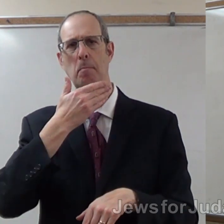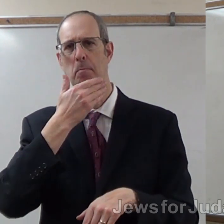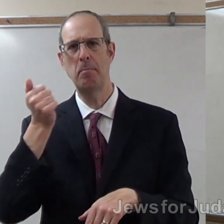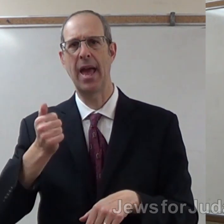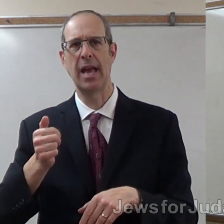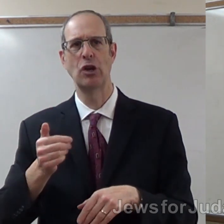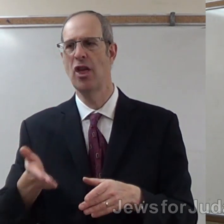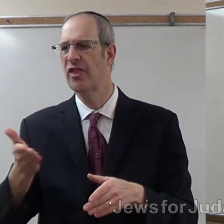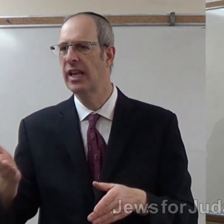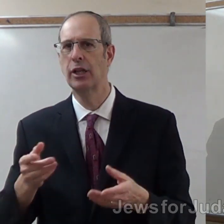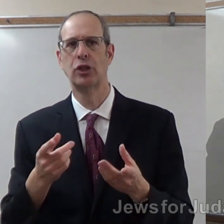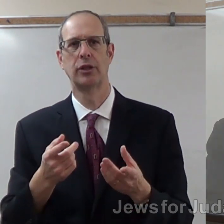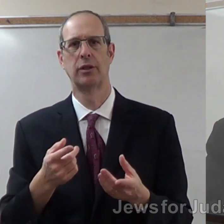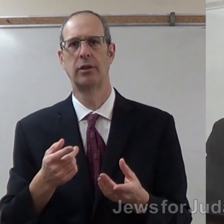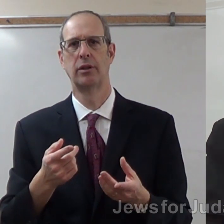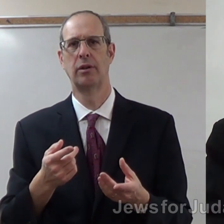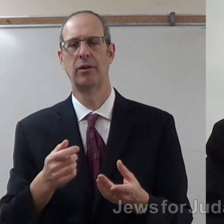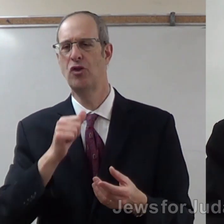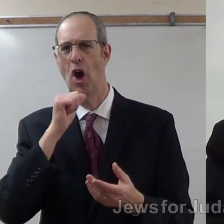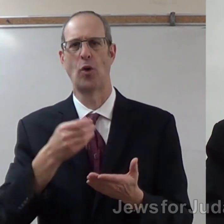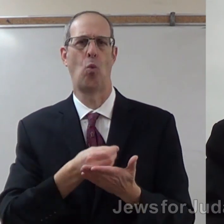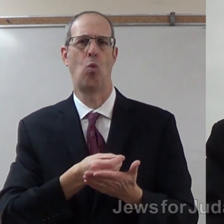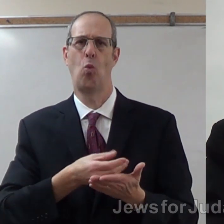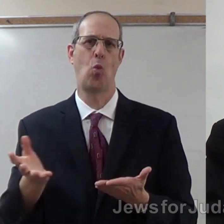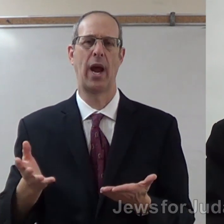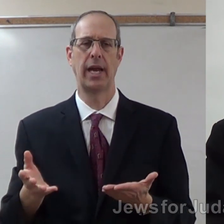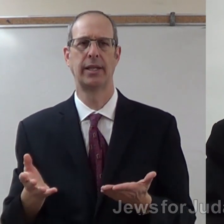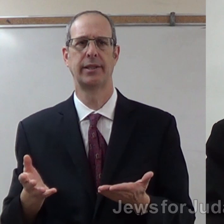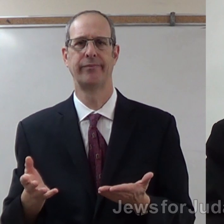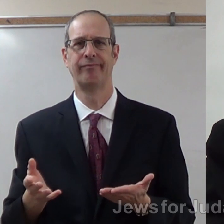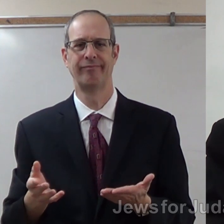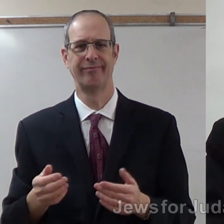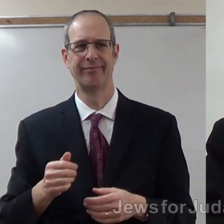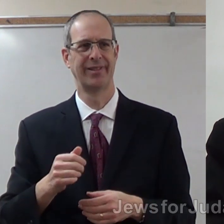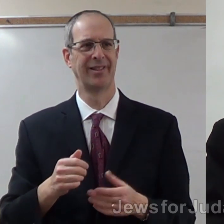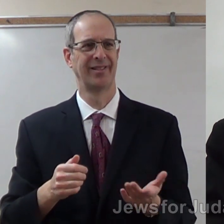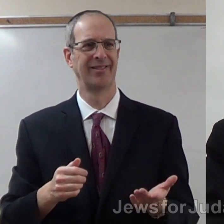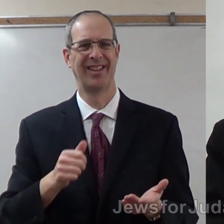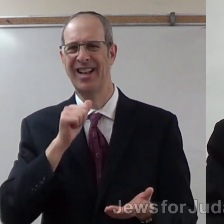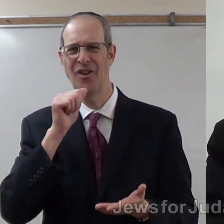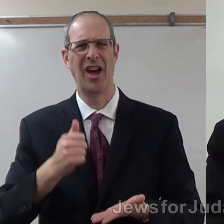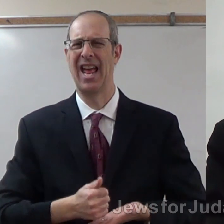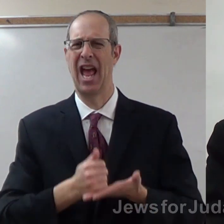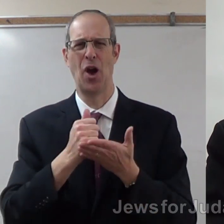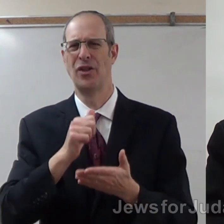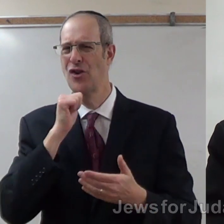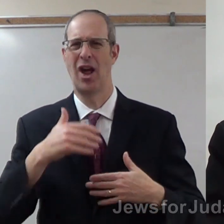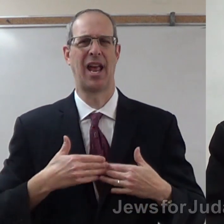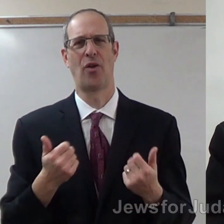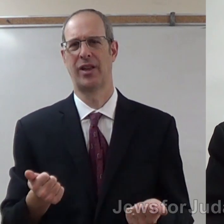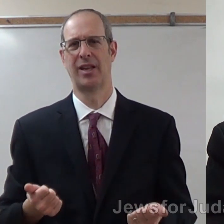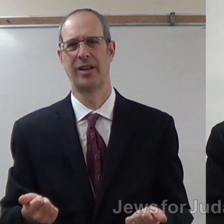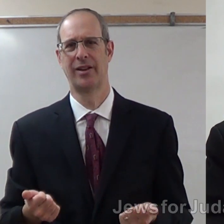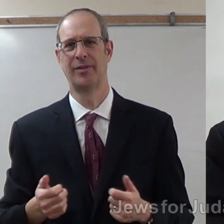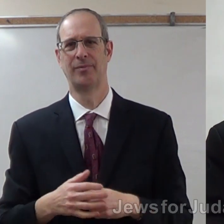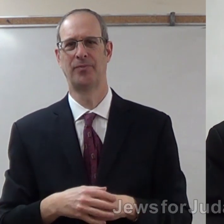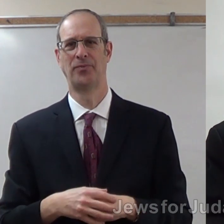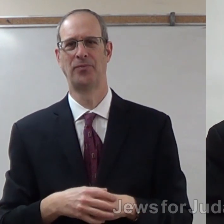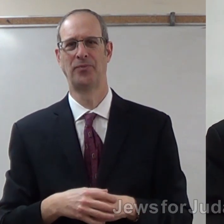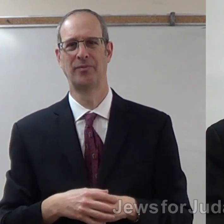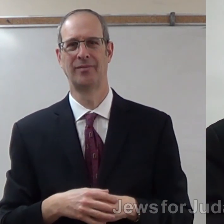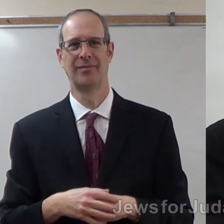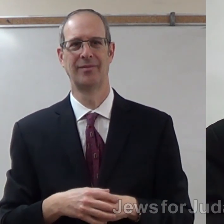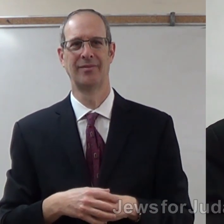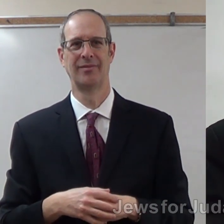do with your time than to waste it on something that's so unproductive and unhealthy.